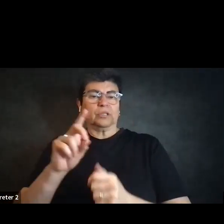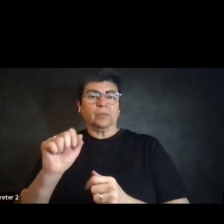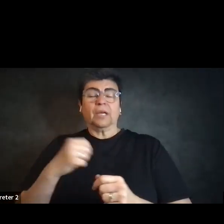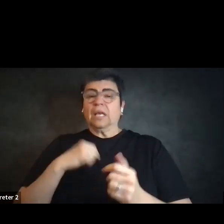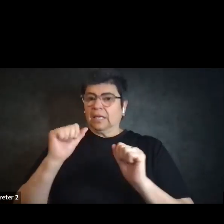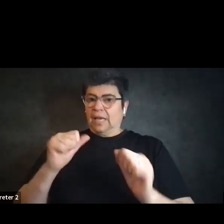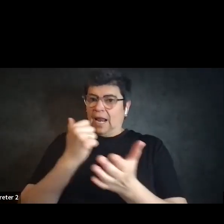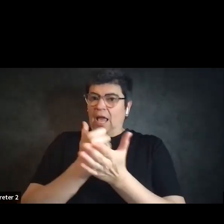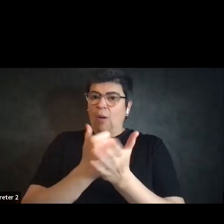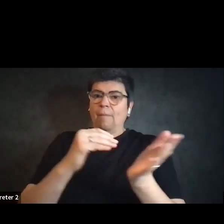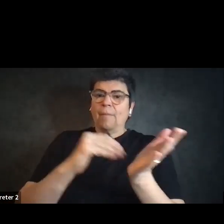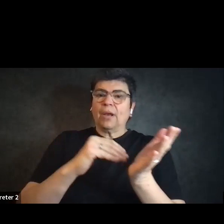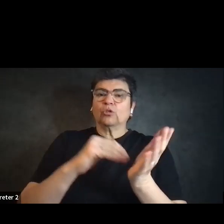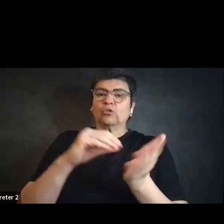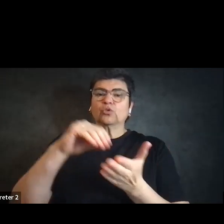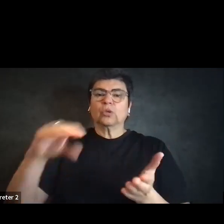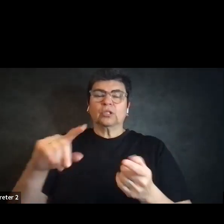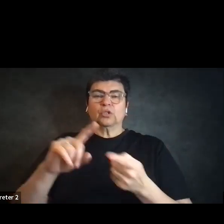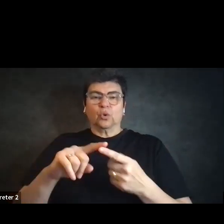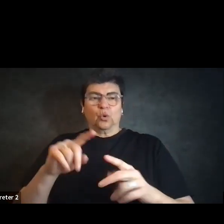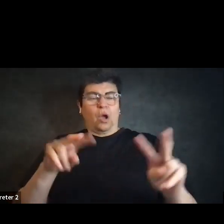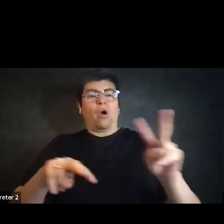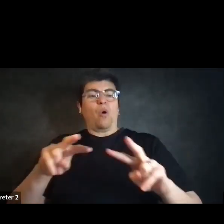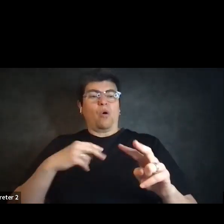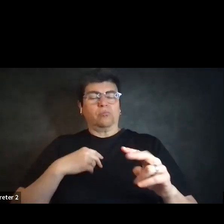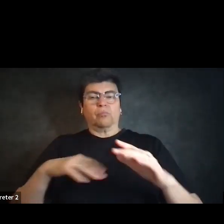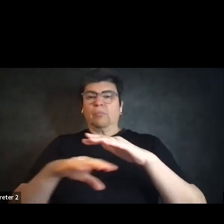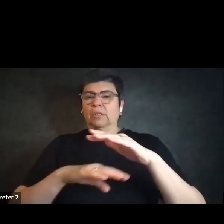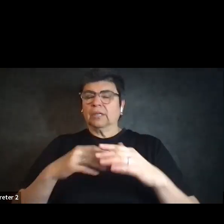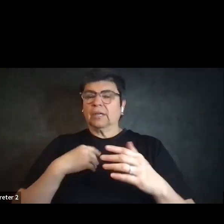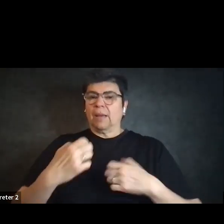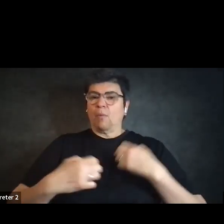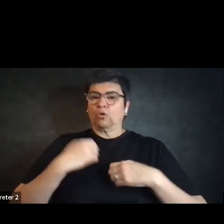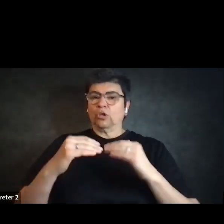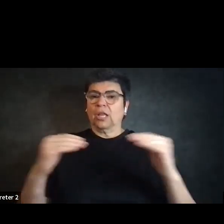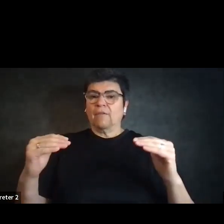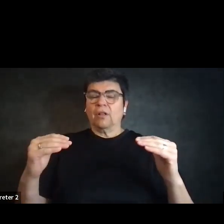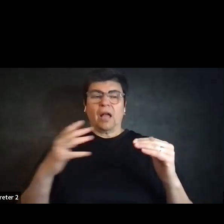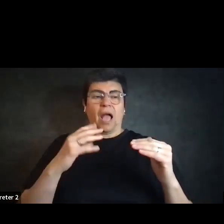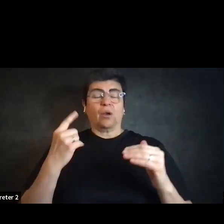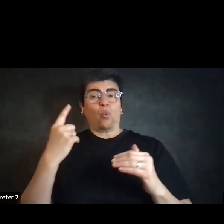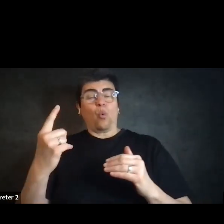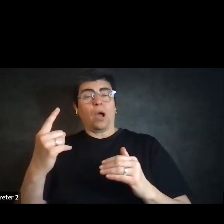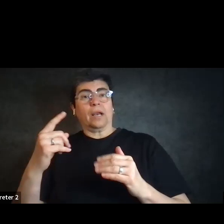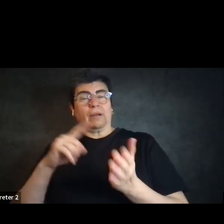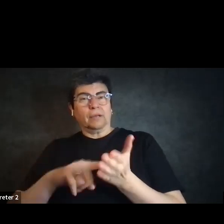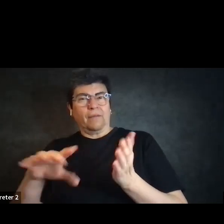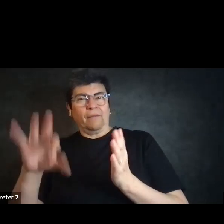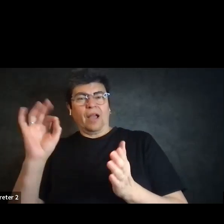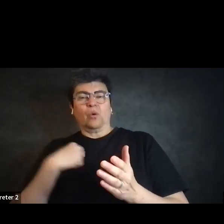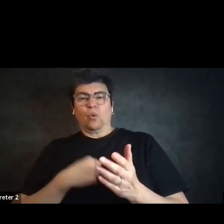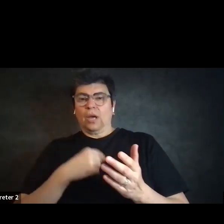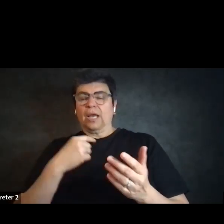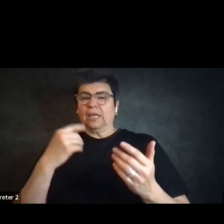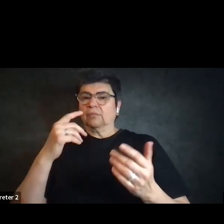students to connect and influence at an emotional level. And definitely one of the findings which we want that every medical student